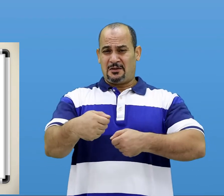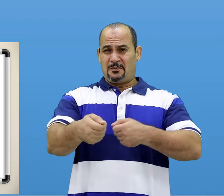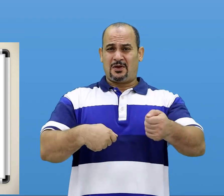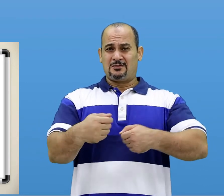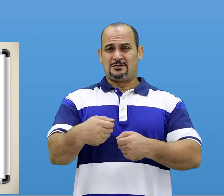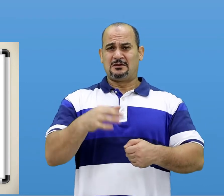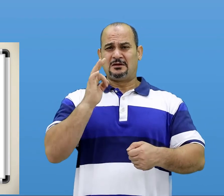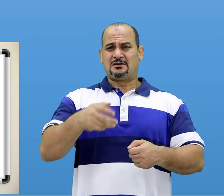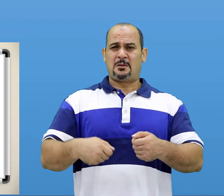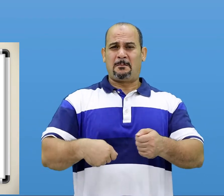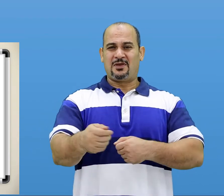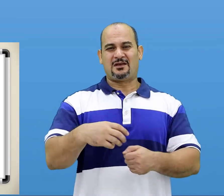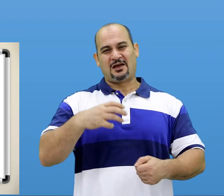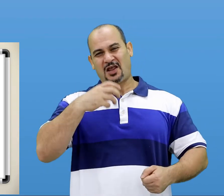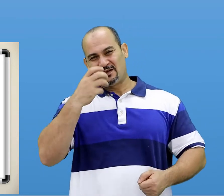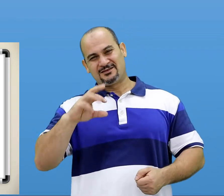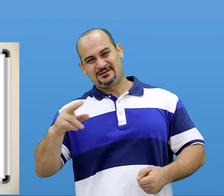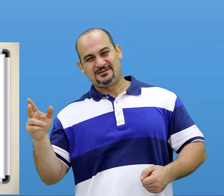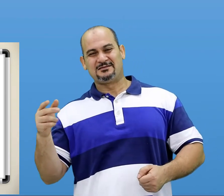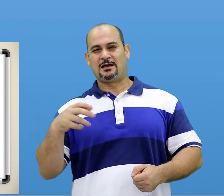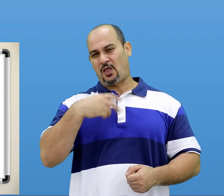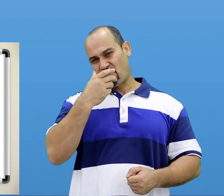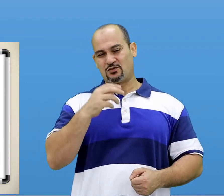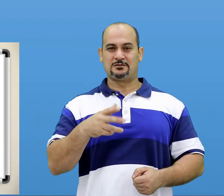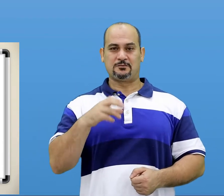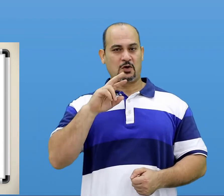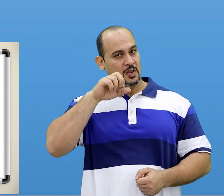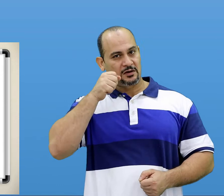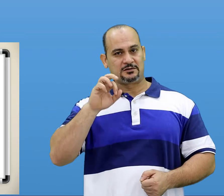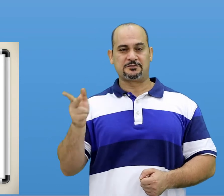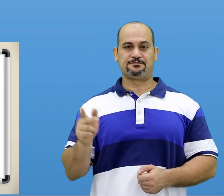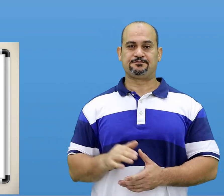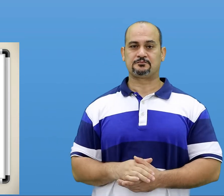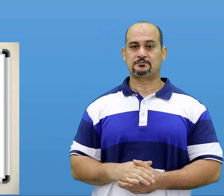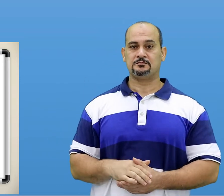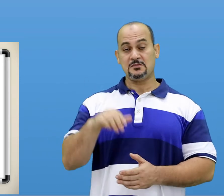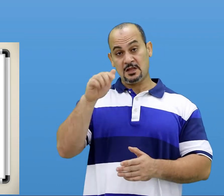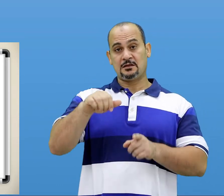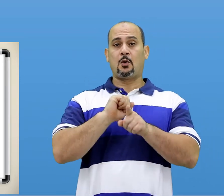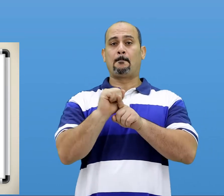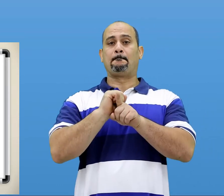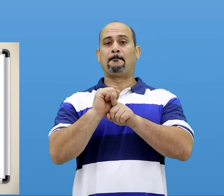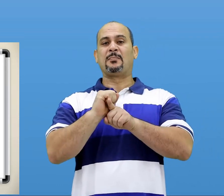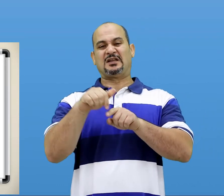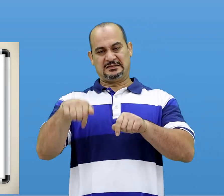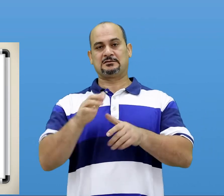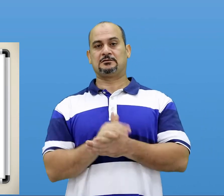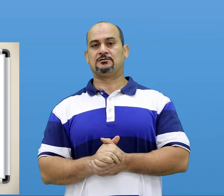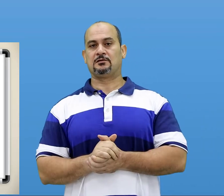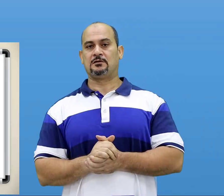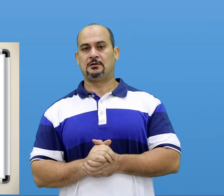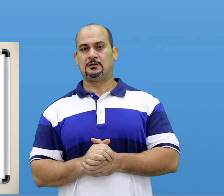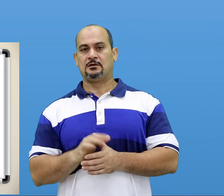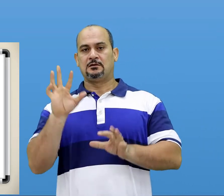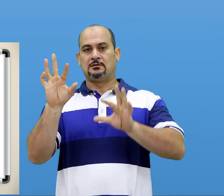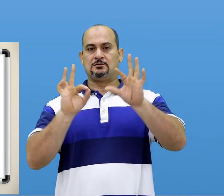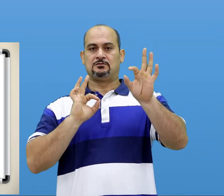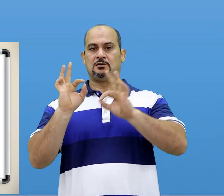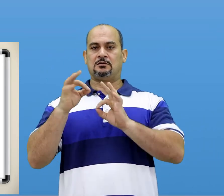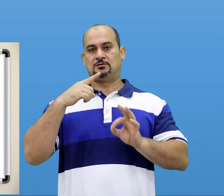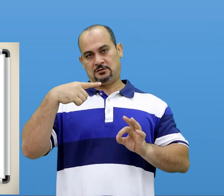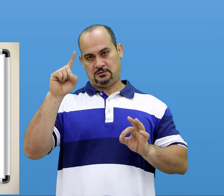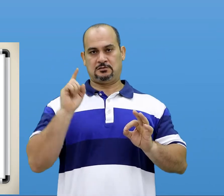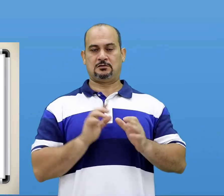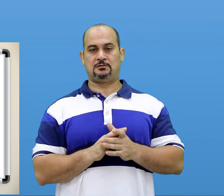vendors usually sell vegetables and fruits. Now let's practice. Choose the correct